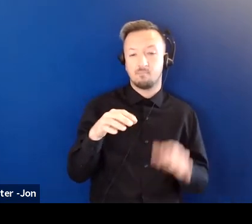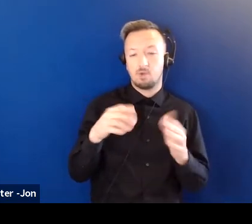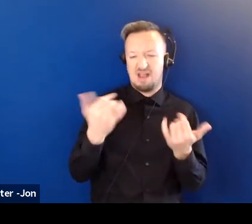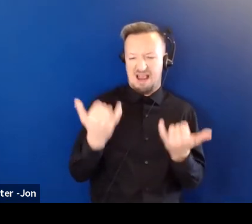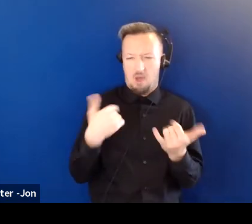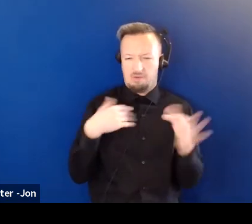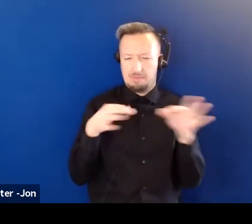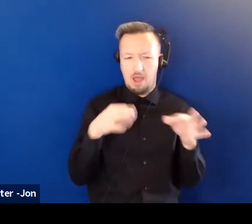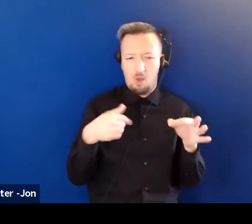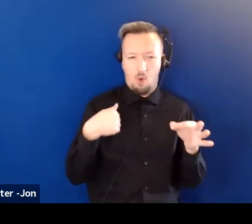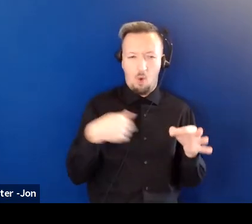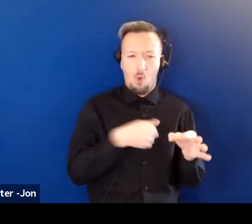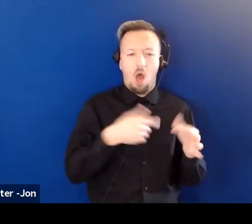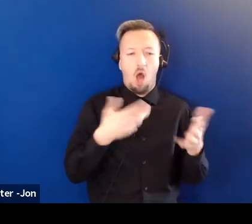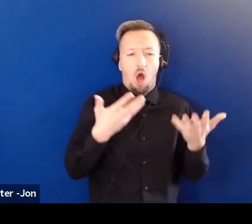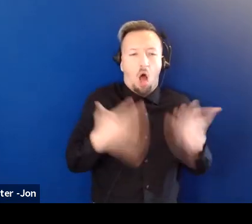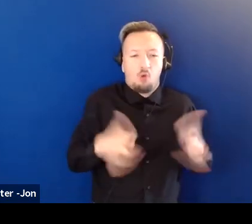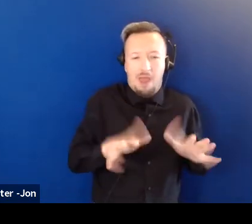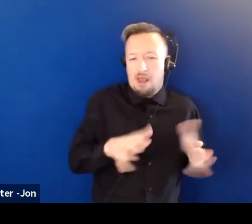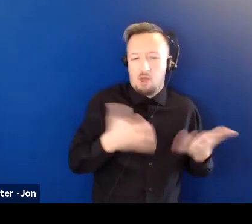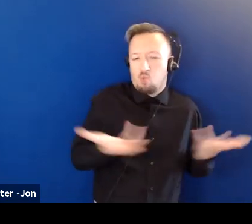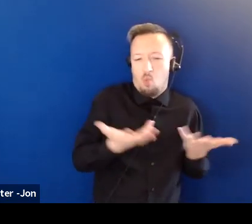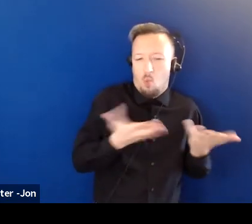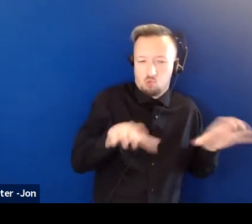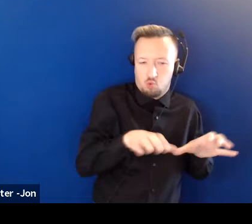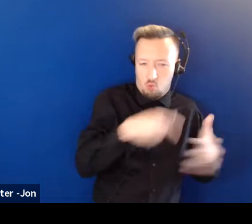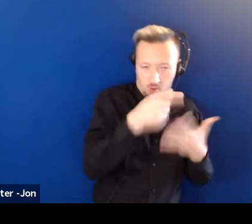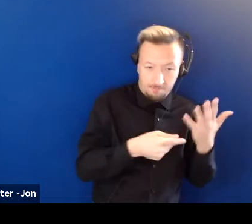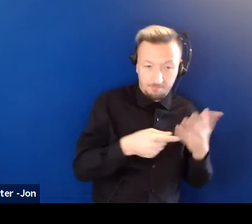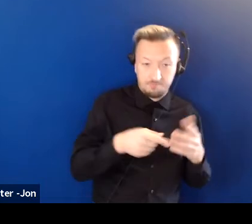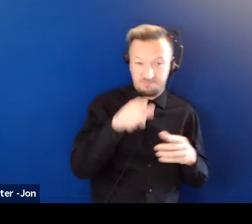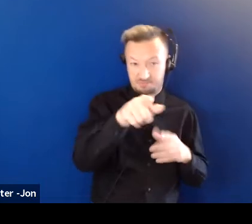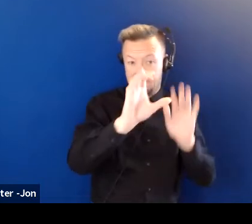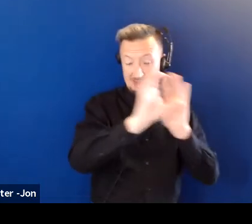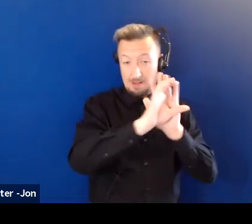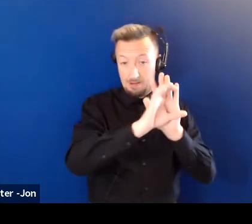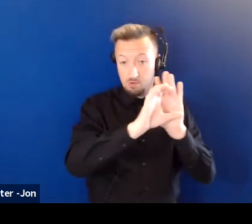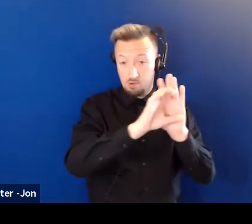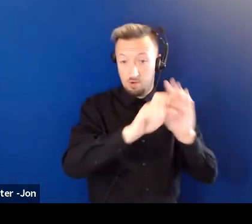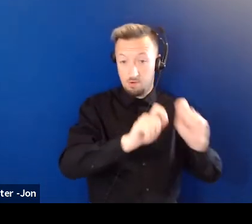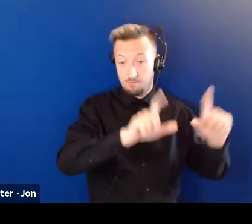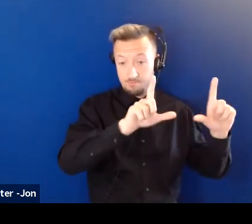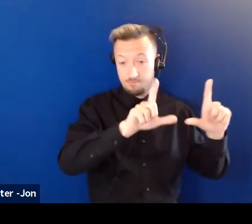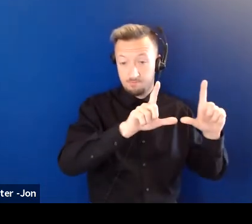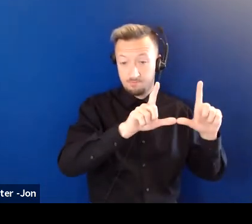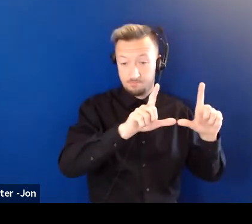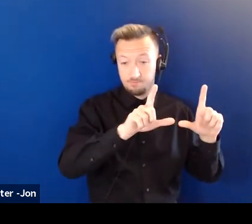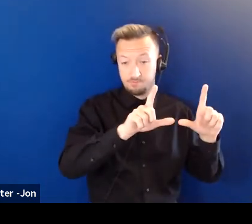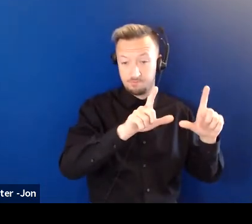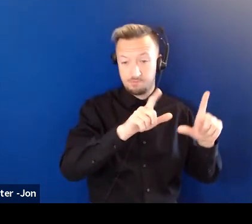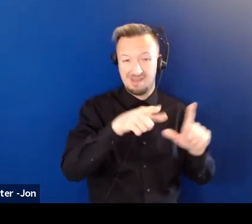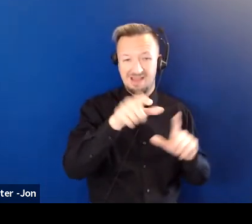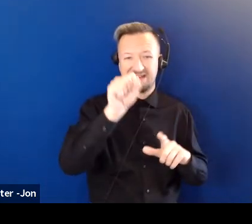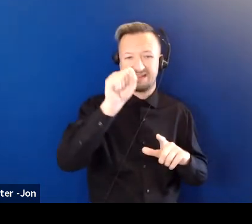serving and how it's going. So I've got an image on the screen of the state of South Carolina, and